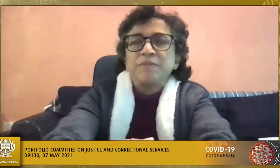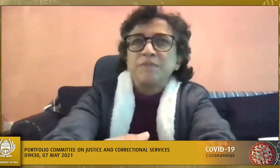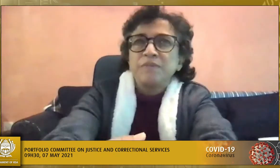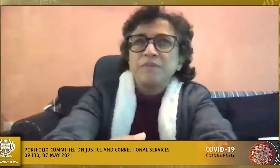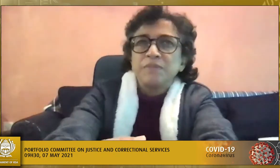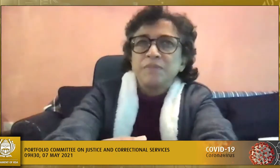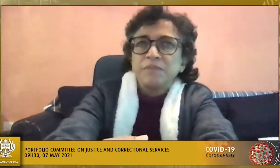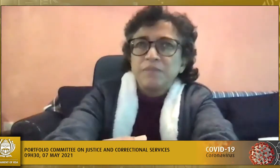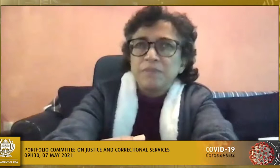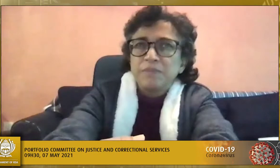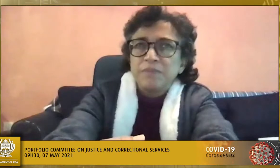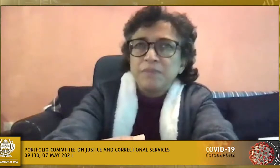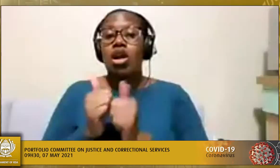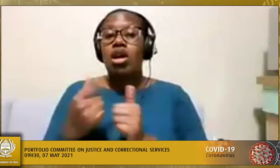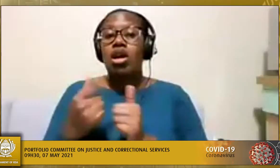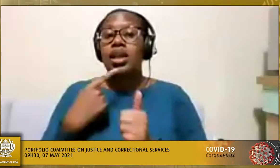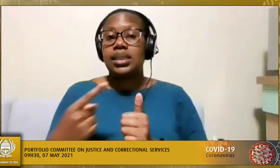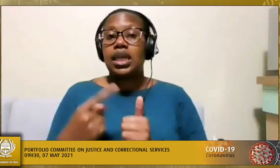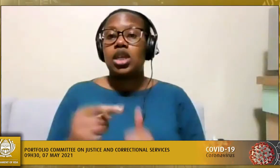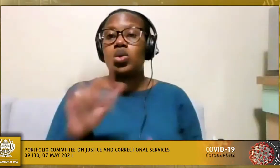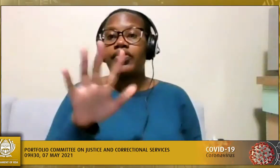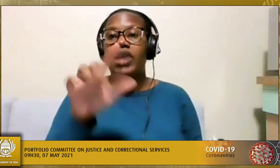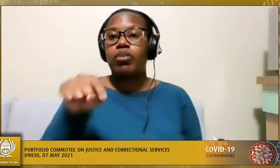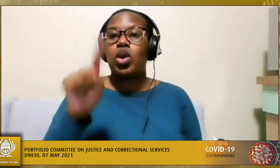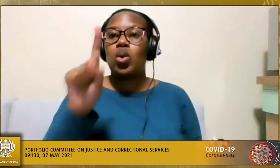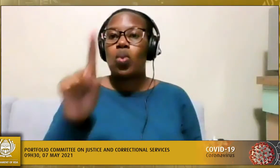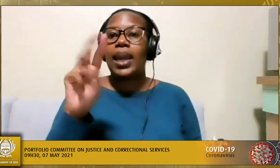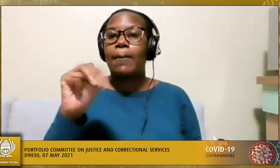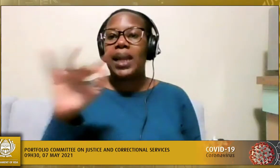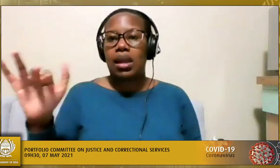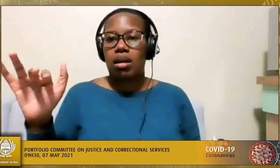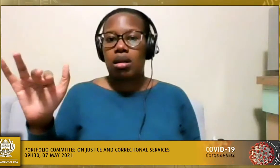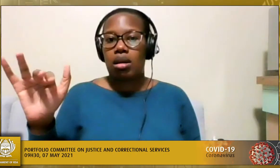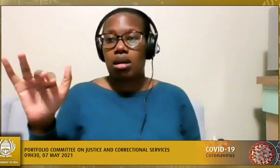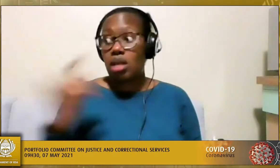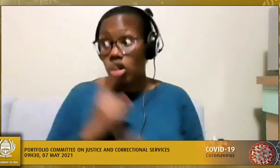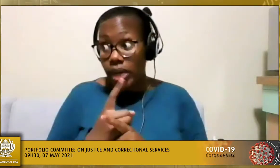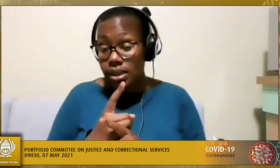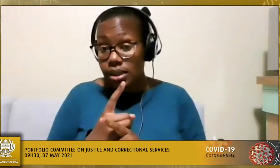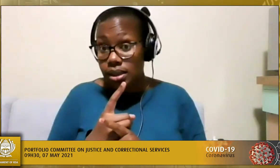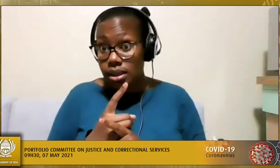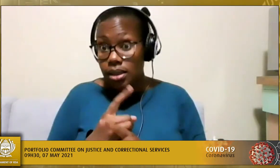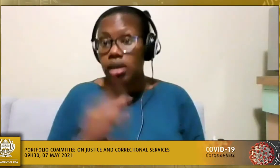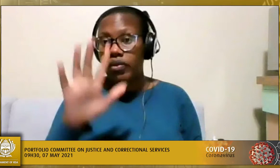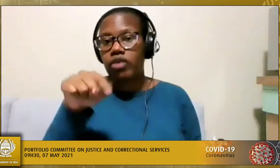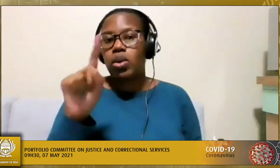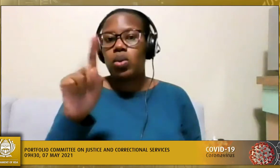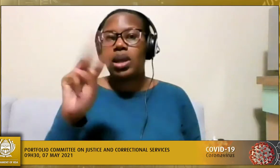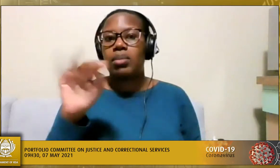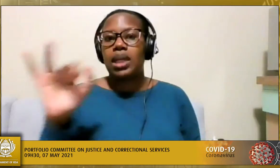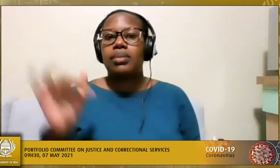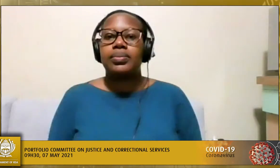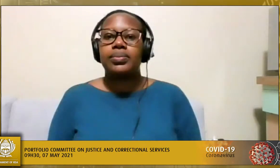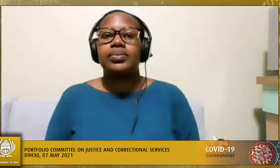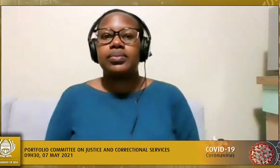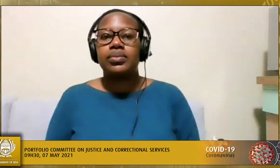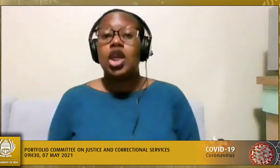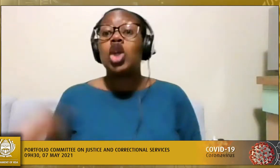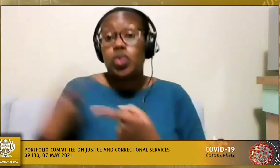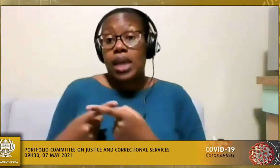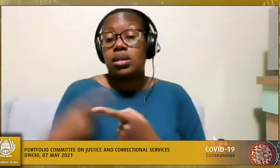told by my colleagues that it was 5.1 million is that correct to date